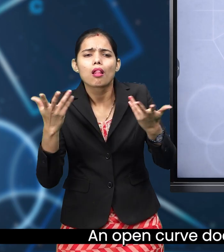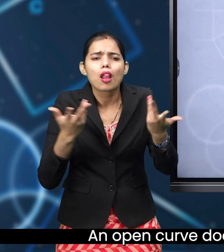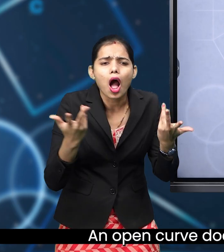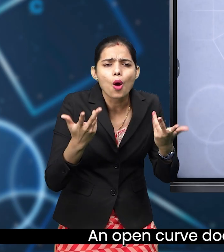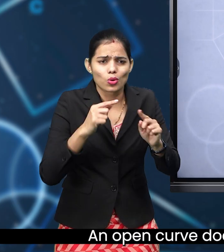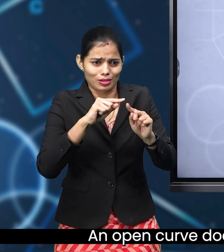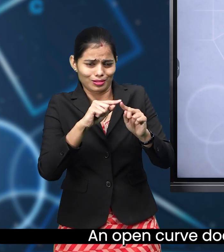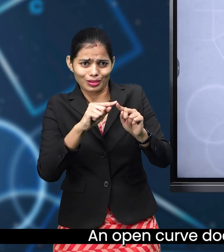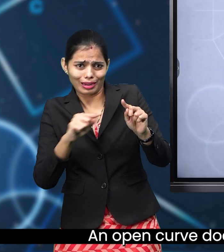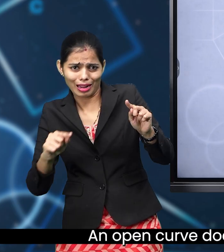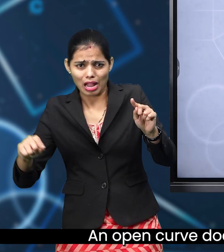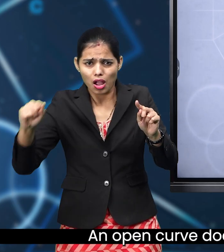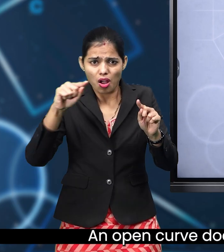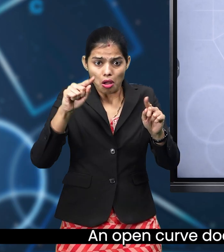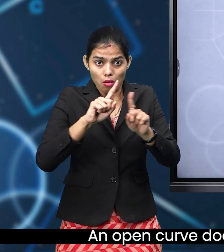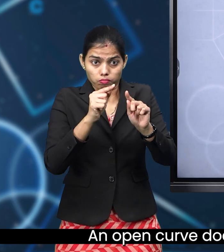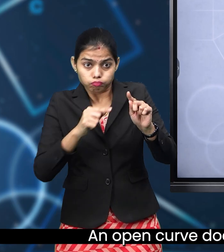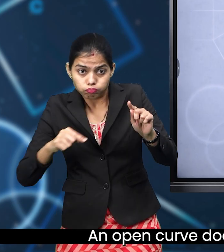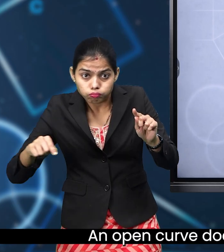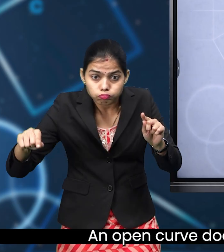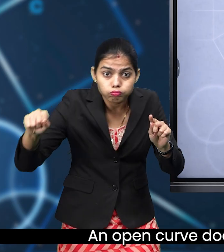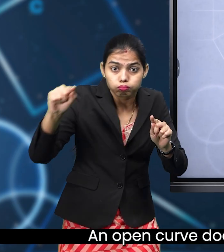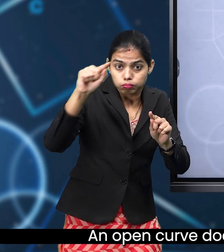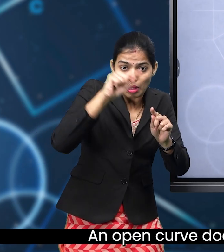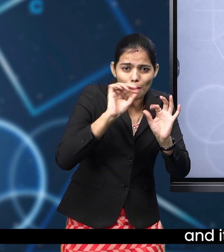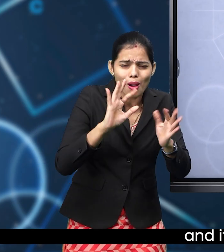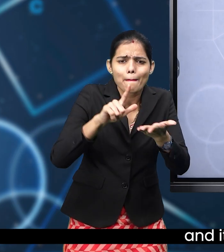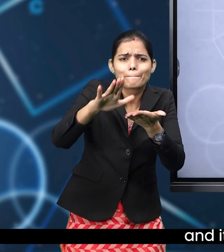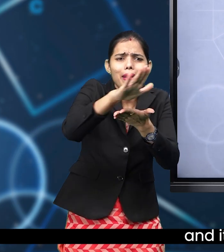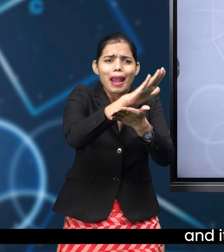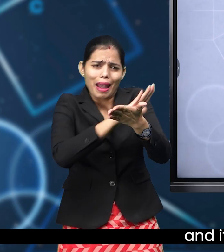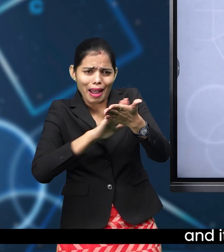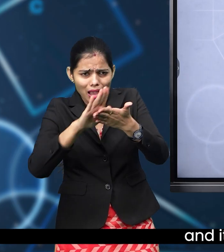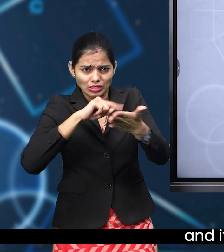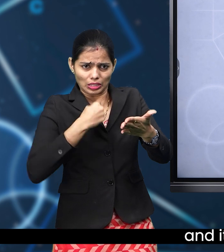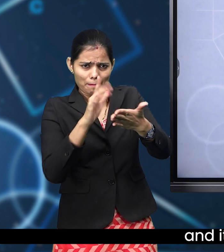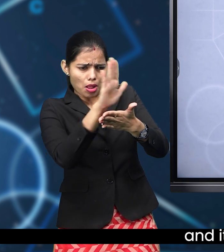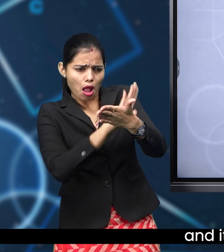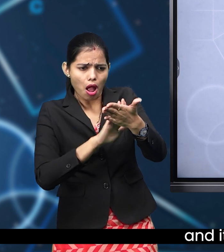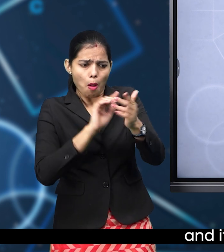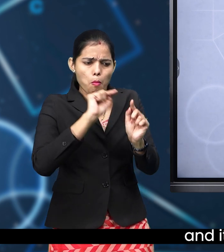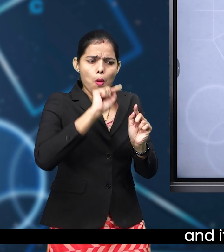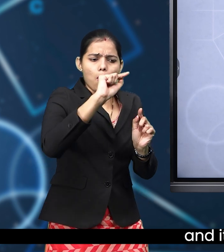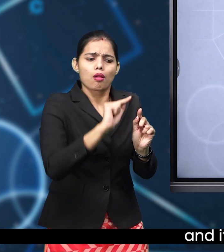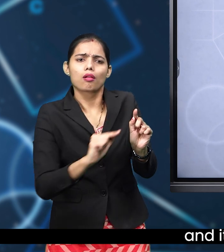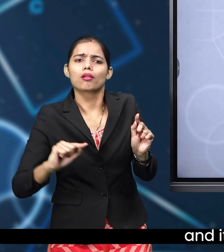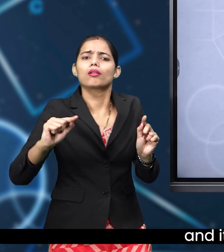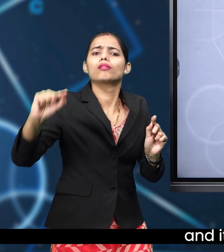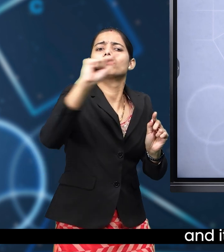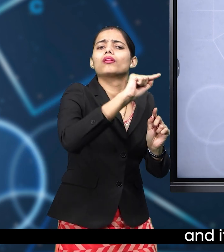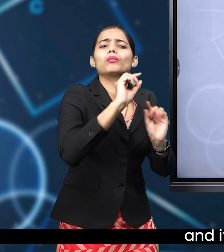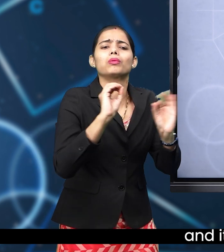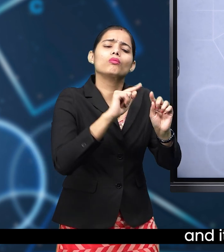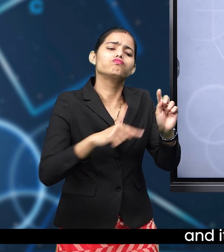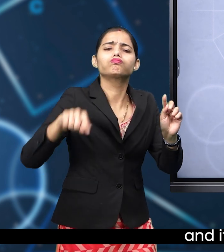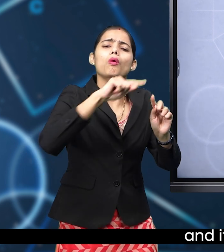An open curve doesn't enclose an area within itself and it has two endpoints.